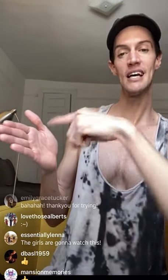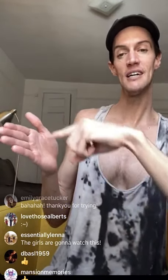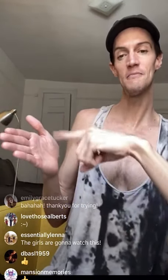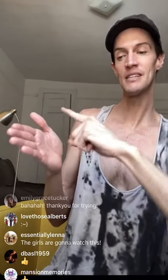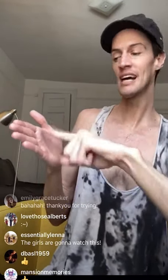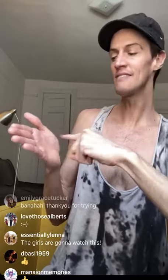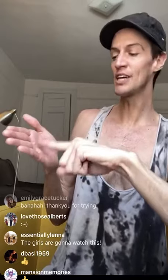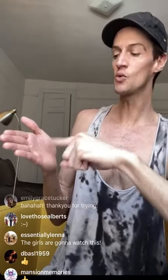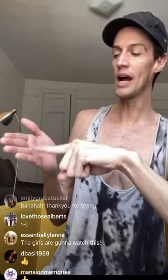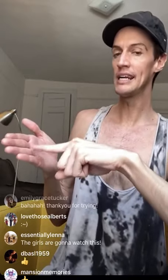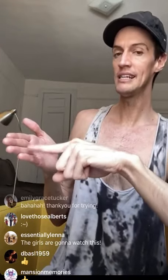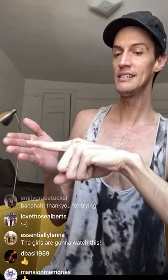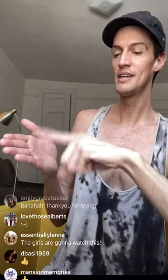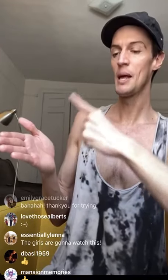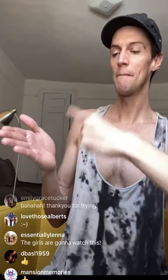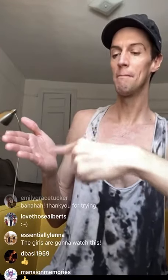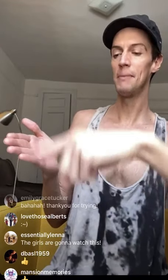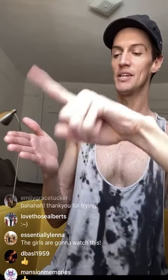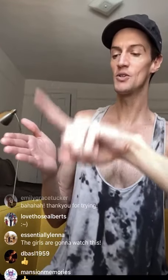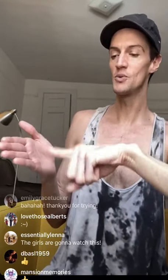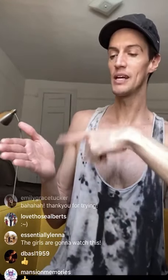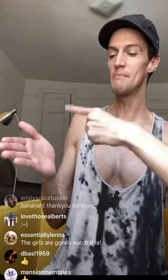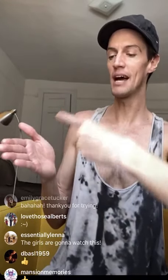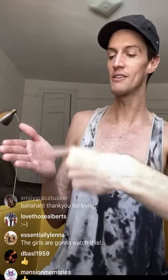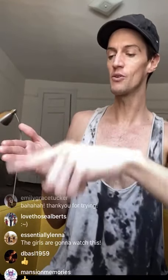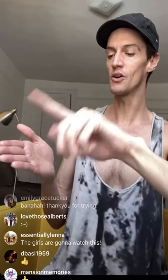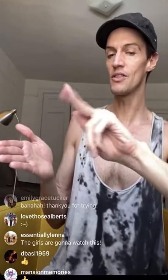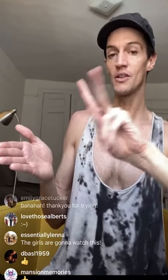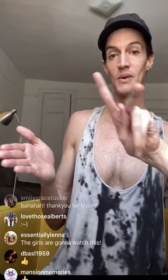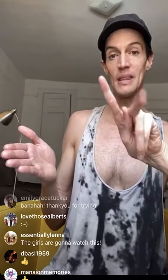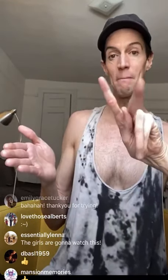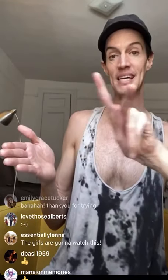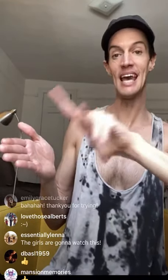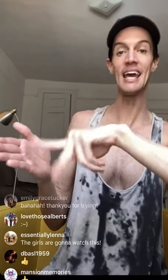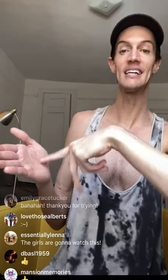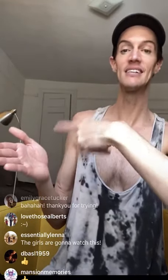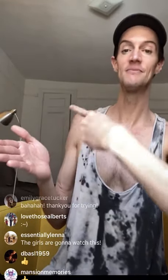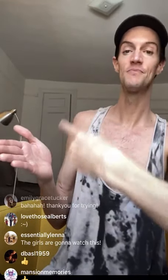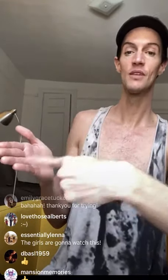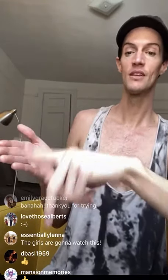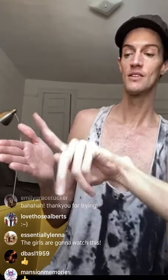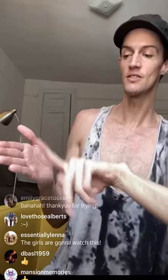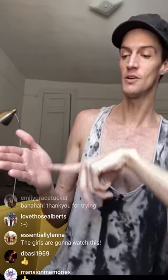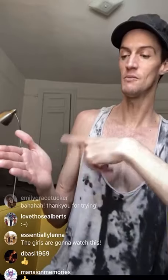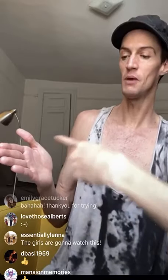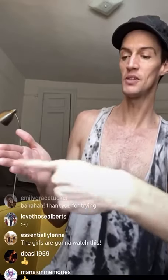it's kind of like writing, but you swing it back and forth with the P hand. So poetry.